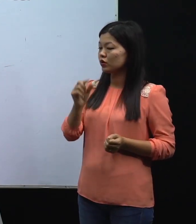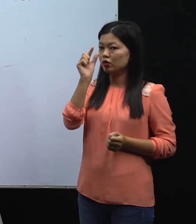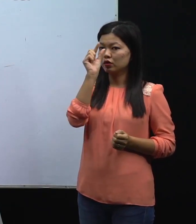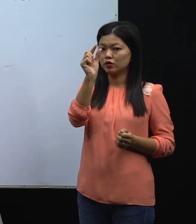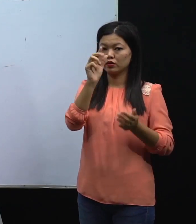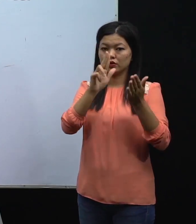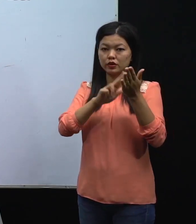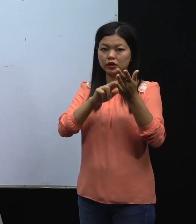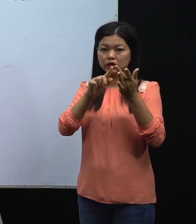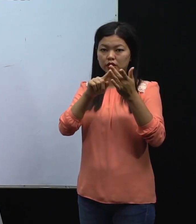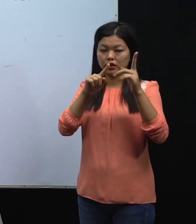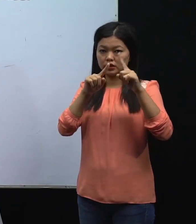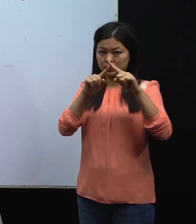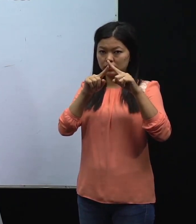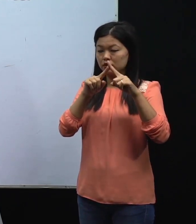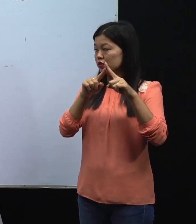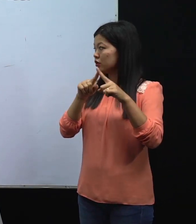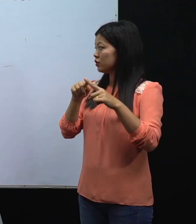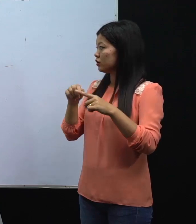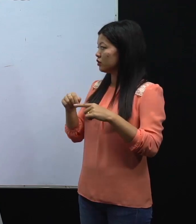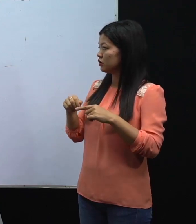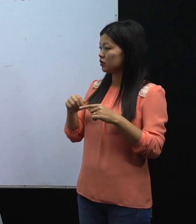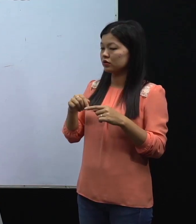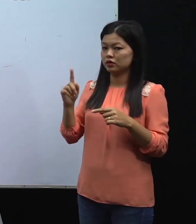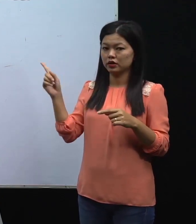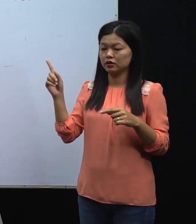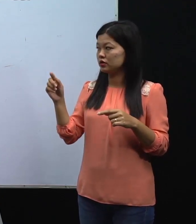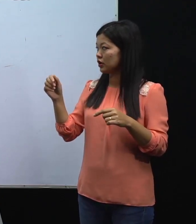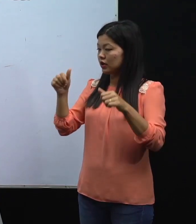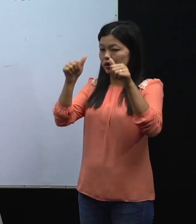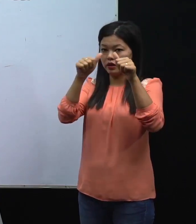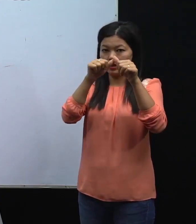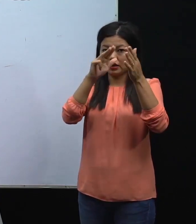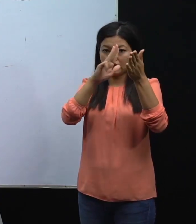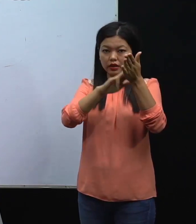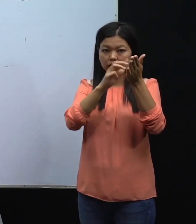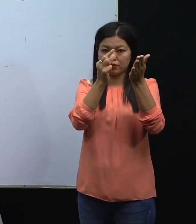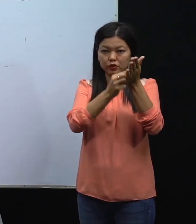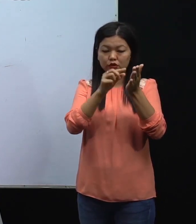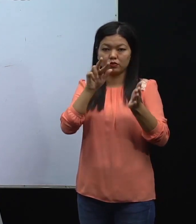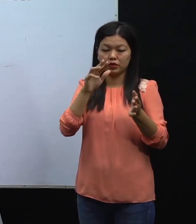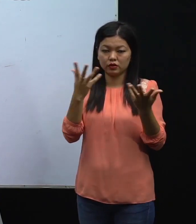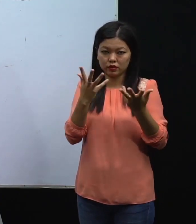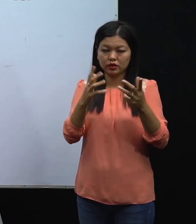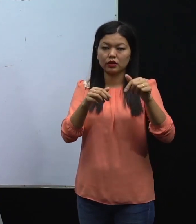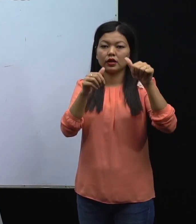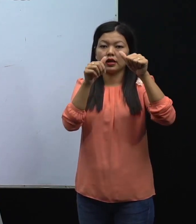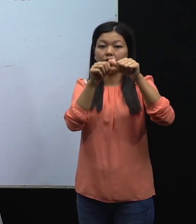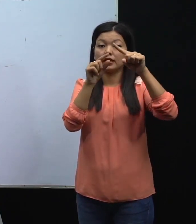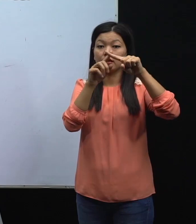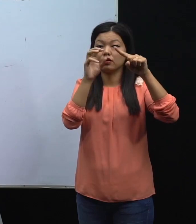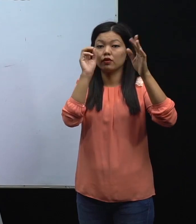AMU. Okay, so AMU means atomic mass unit. Clear? This means